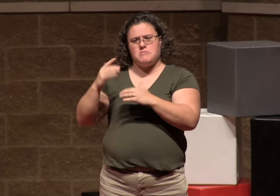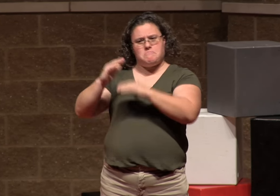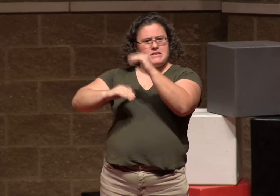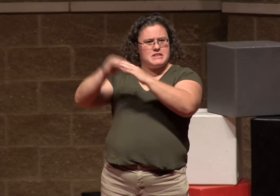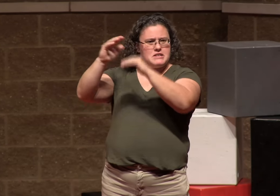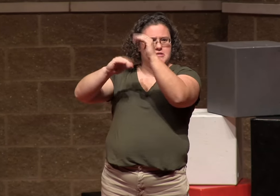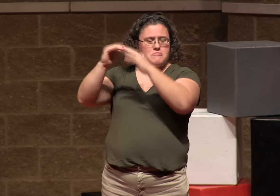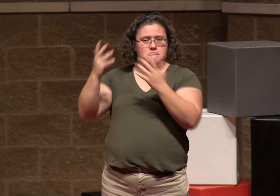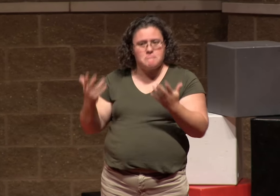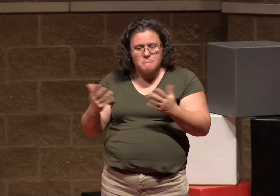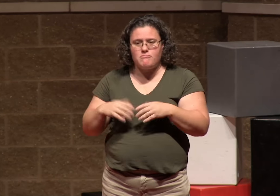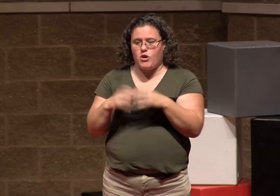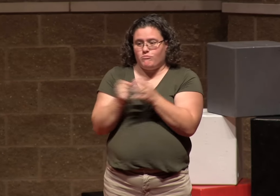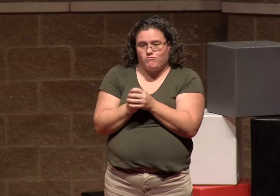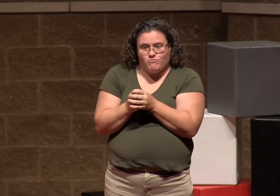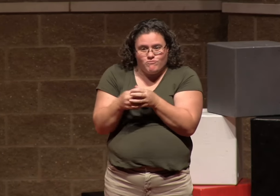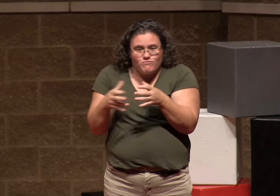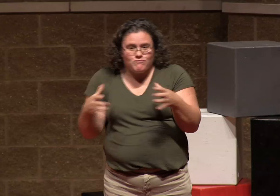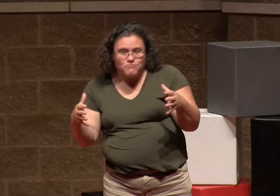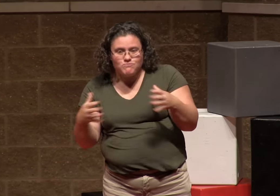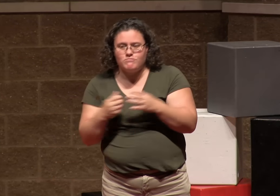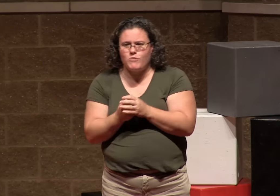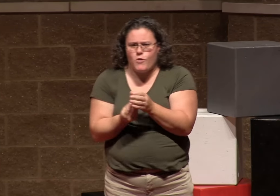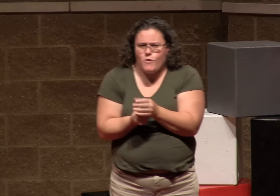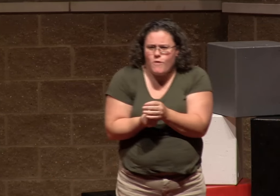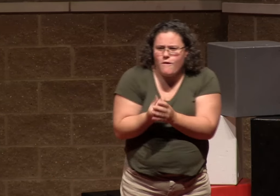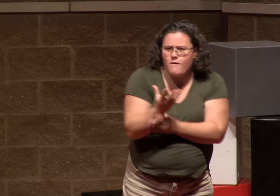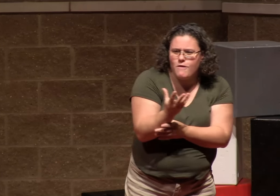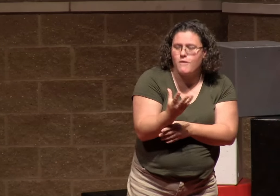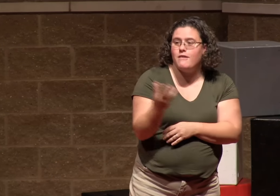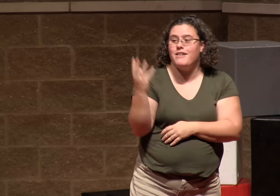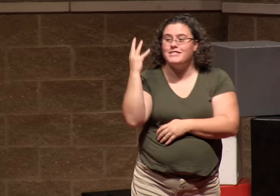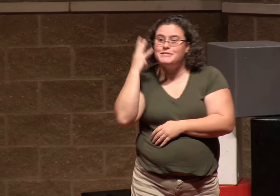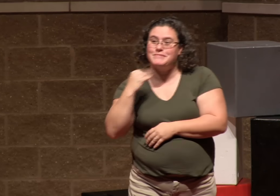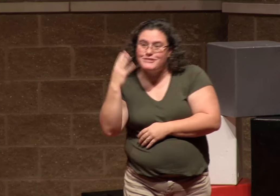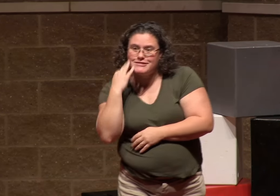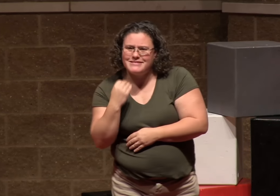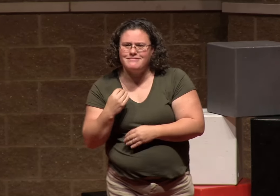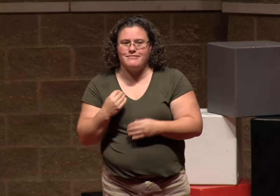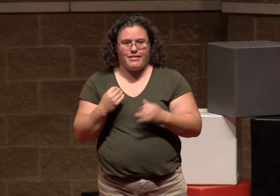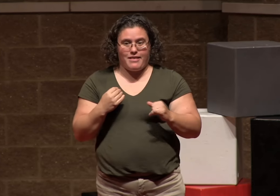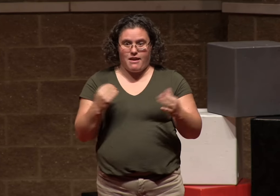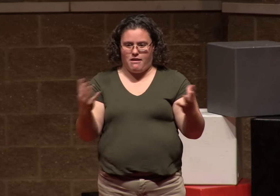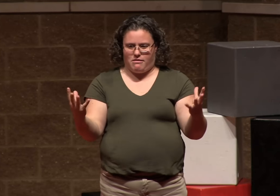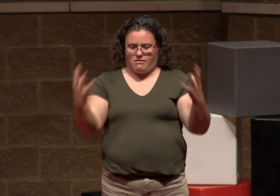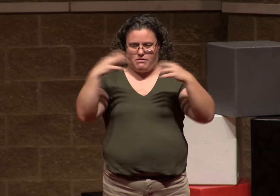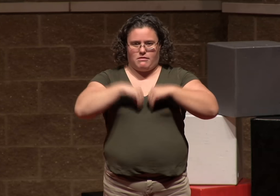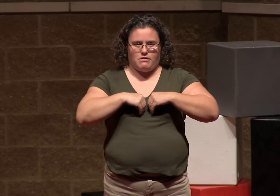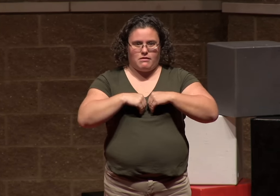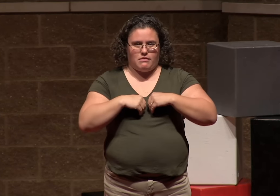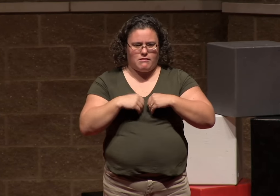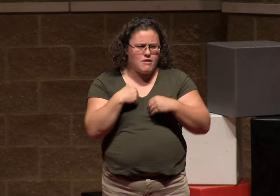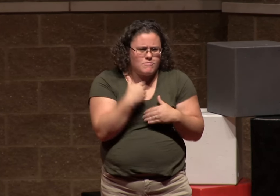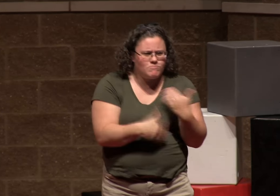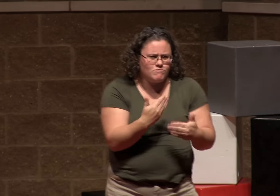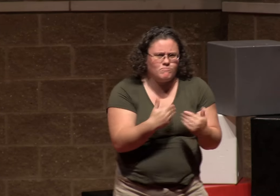now the word build, that's build, this can be build, or that, all of those can be build,